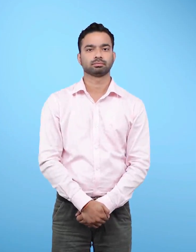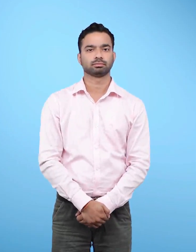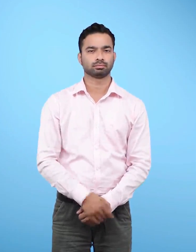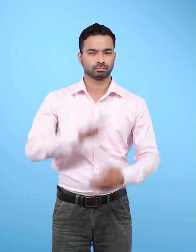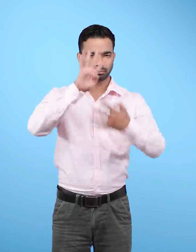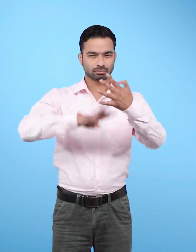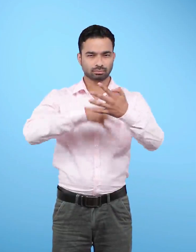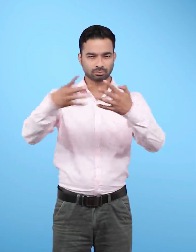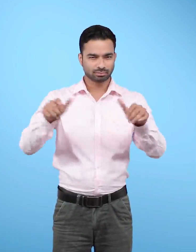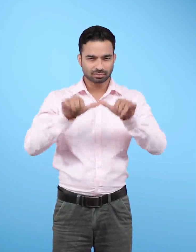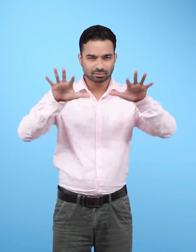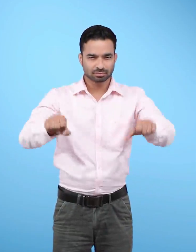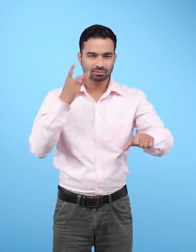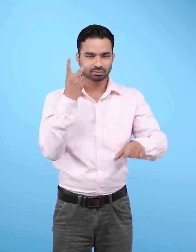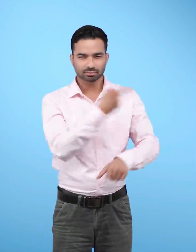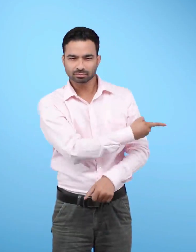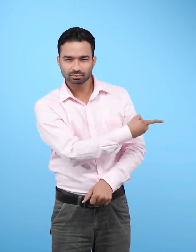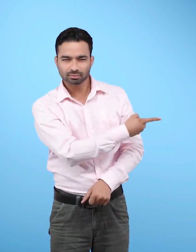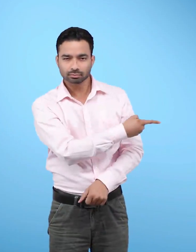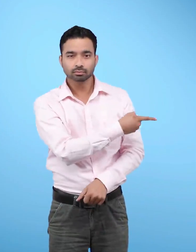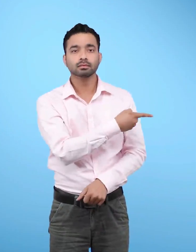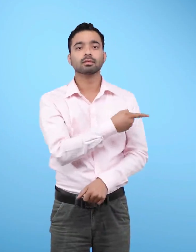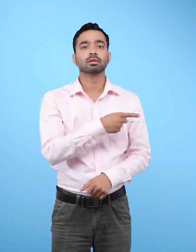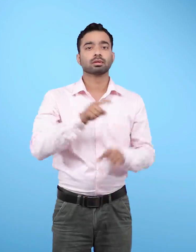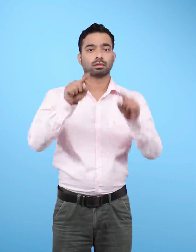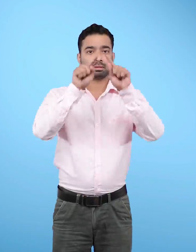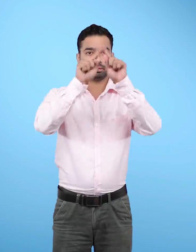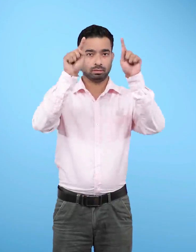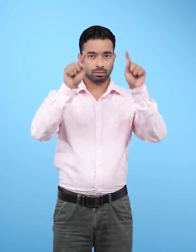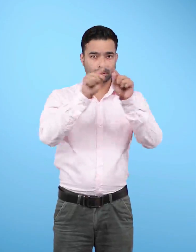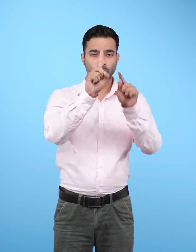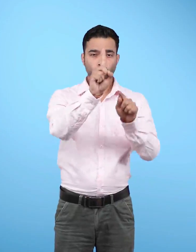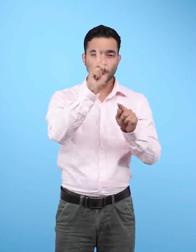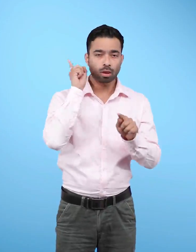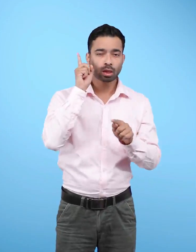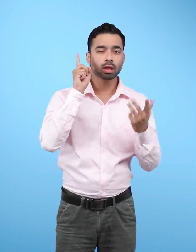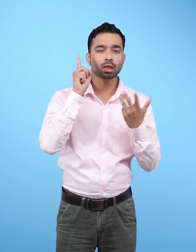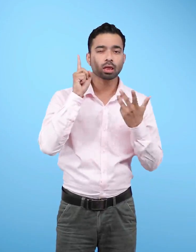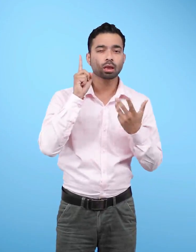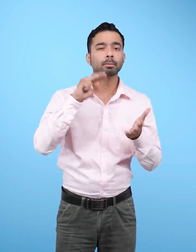If each square on this page is equal to 1 square meter of land,